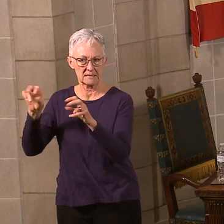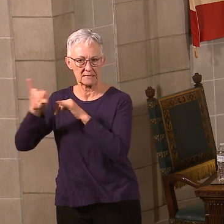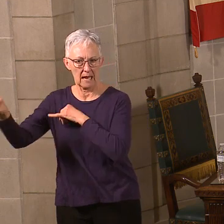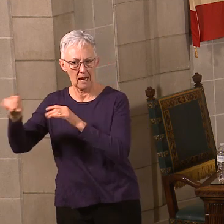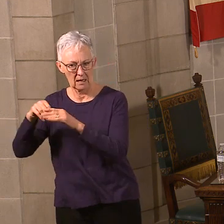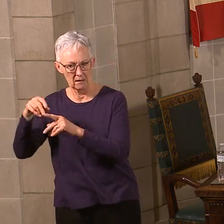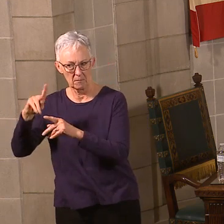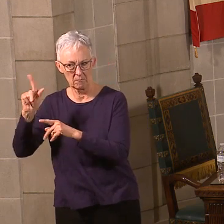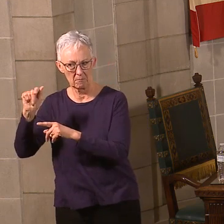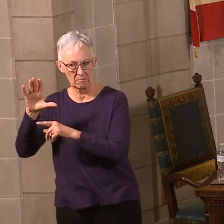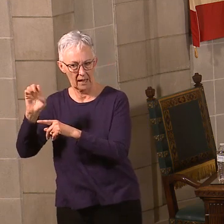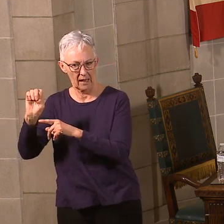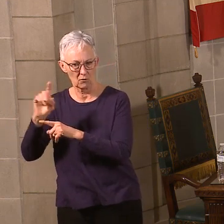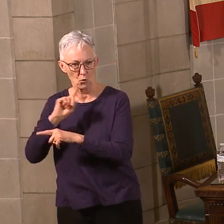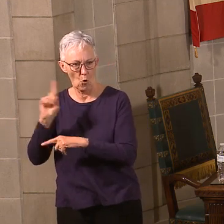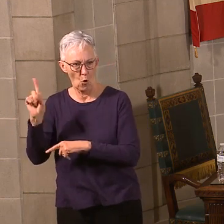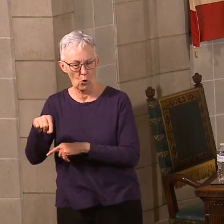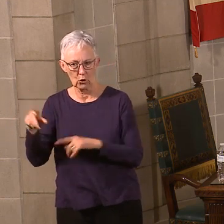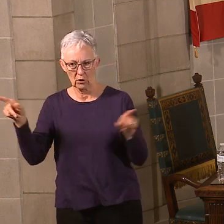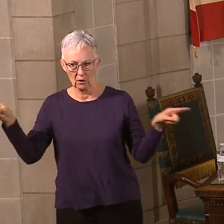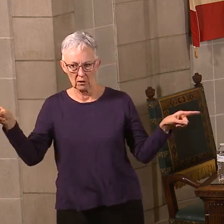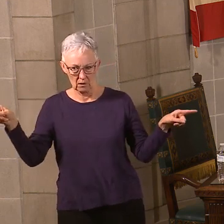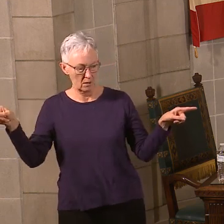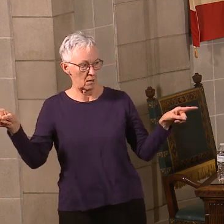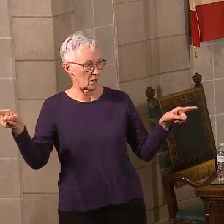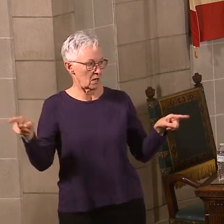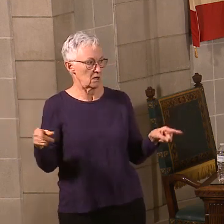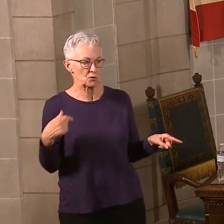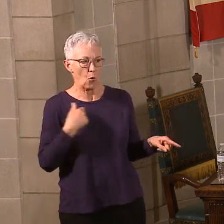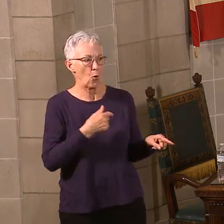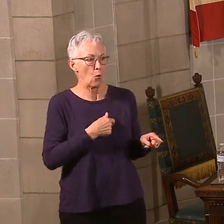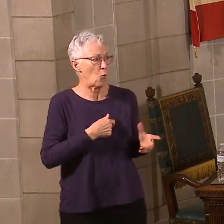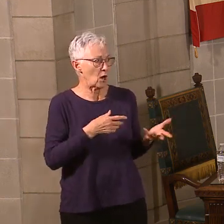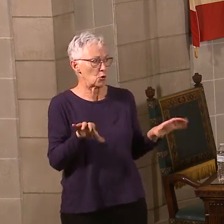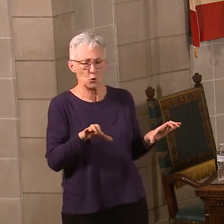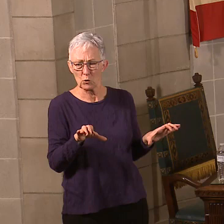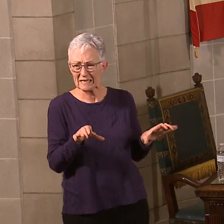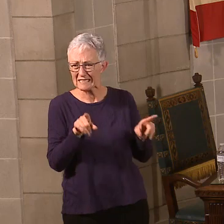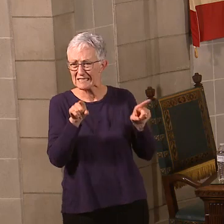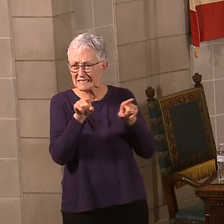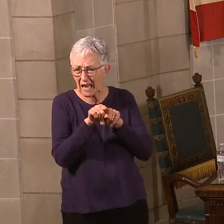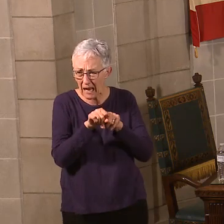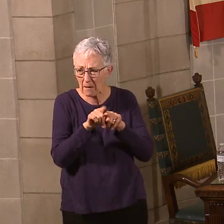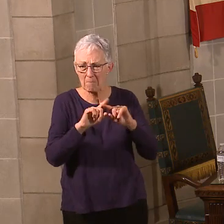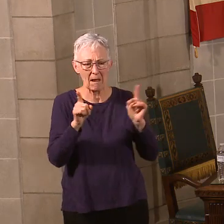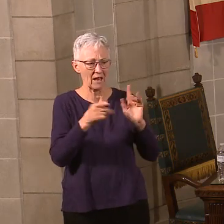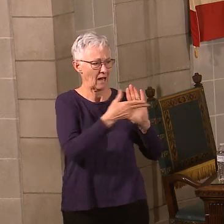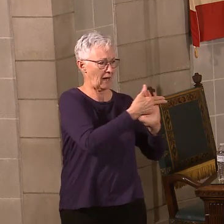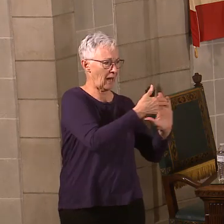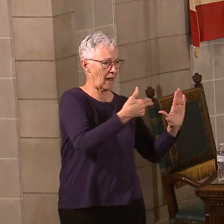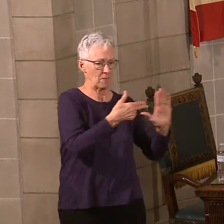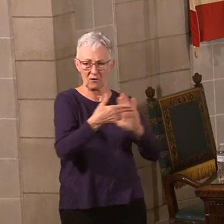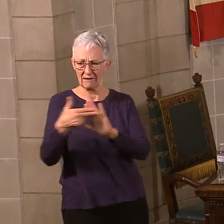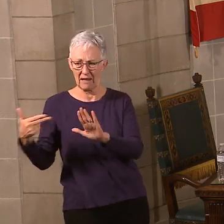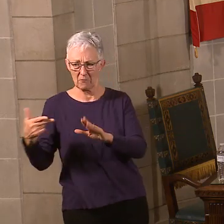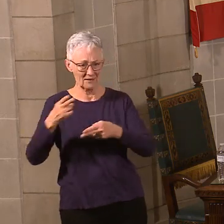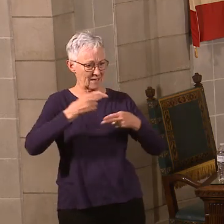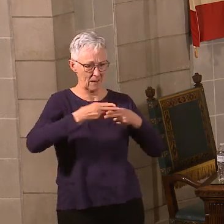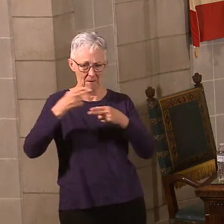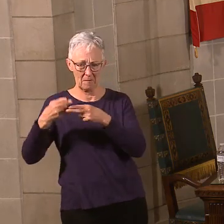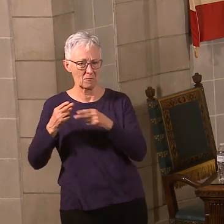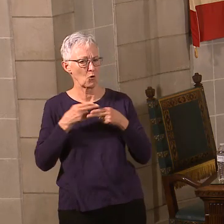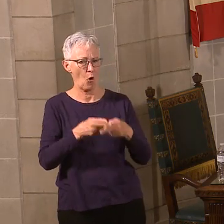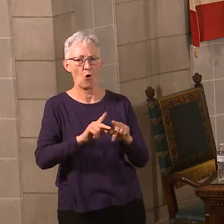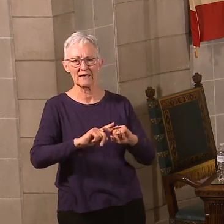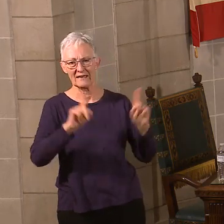stay connected. Okay. Notice the new slogan, right? So we want to make sure people are doing more. We want to emphasize that. But as we look